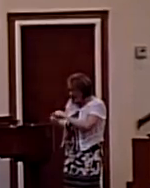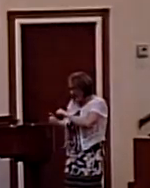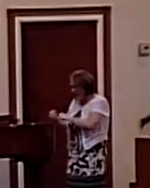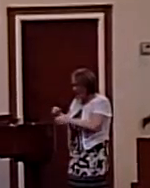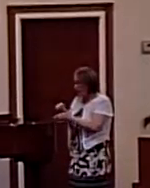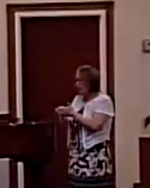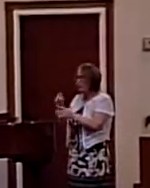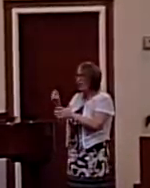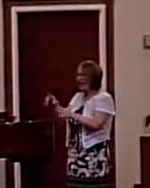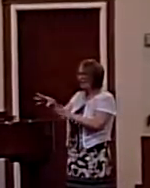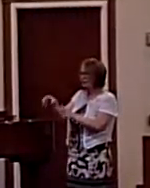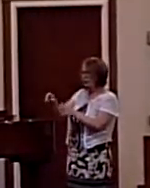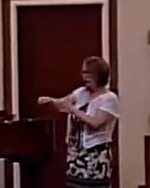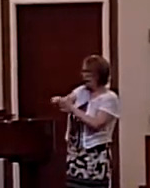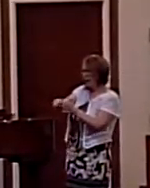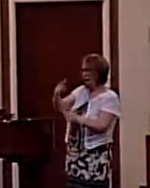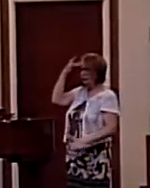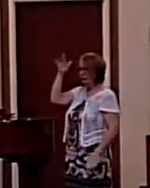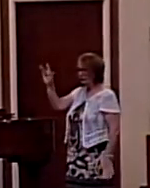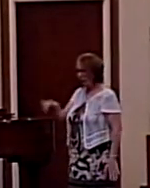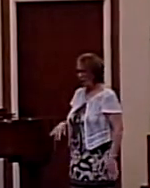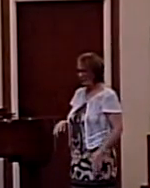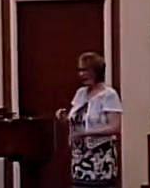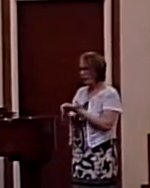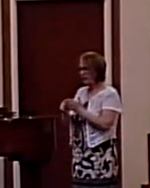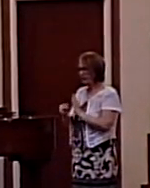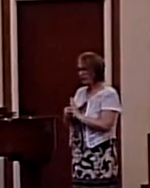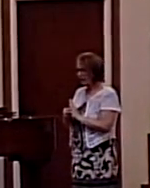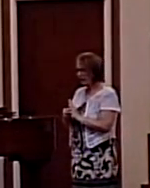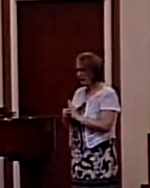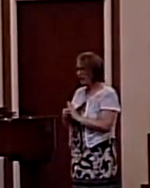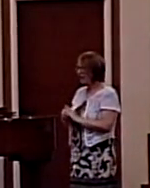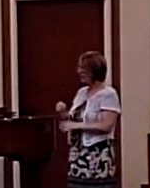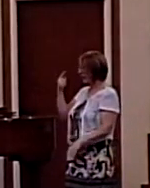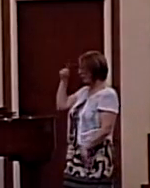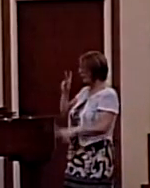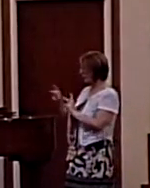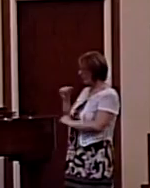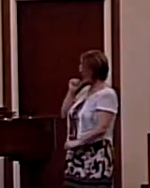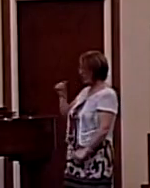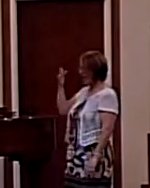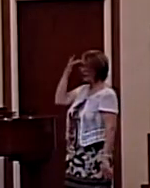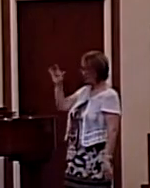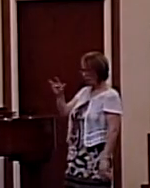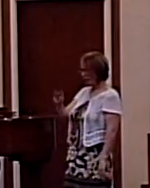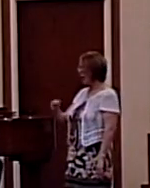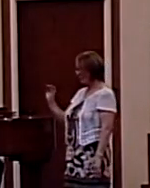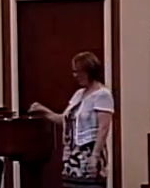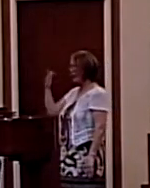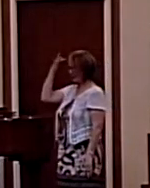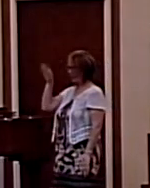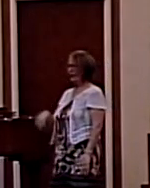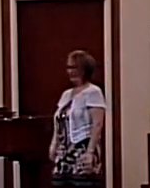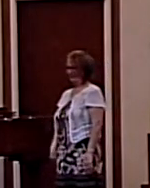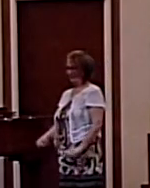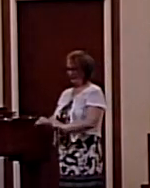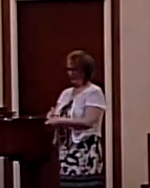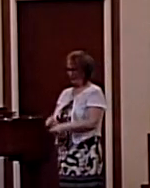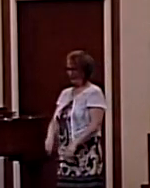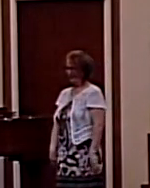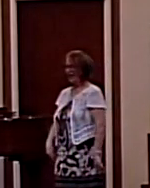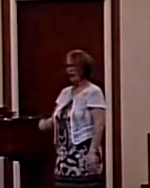on smart. What that means is for you that aren't real smart, put it on smart.